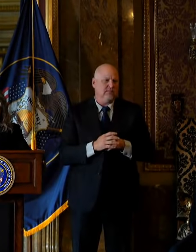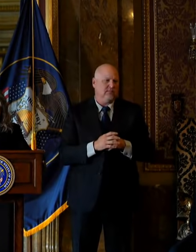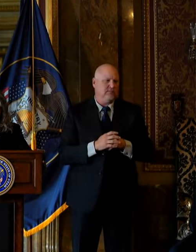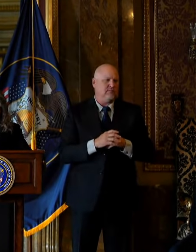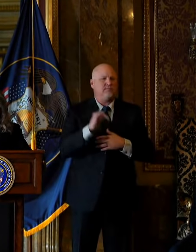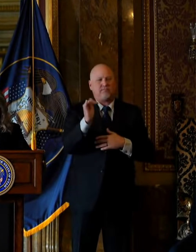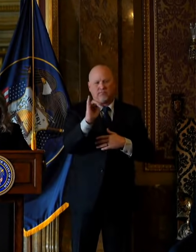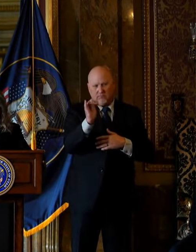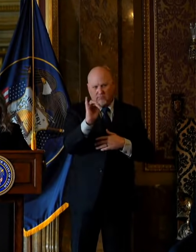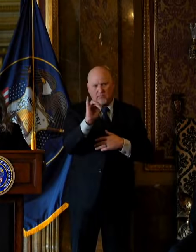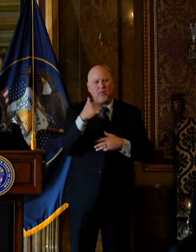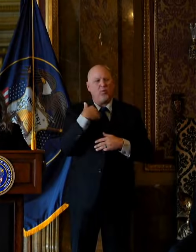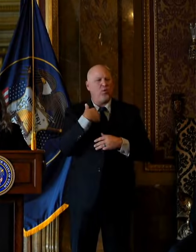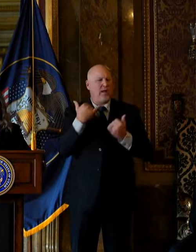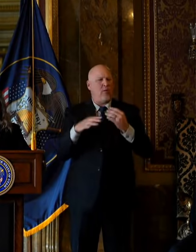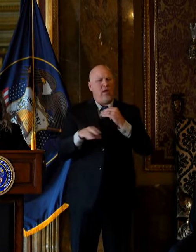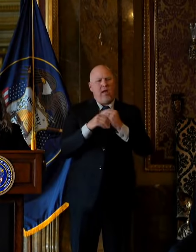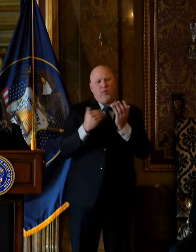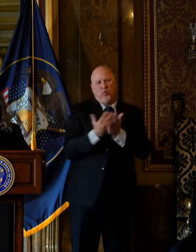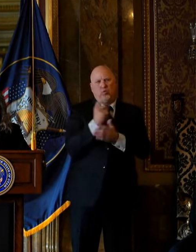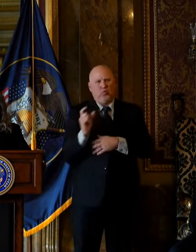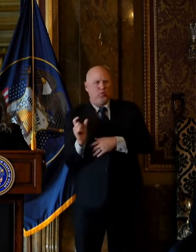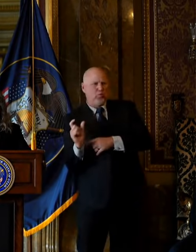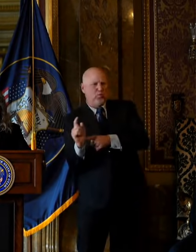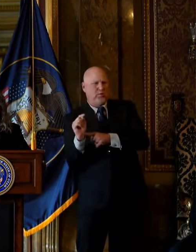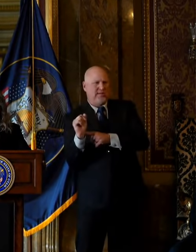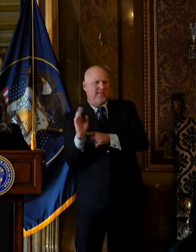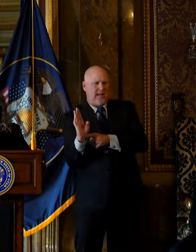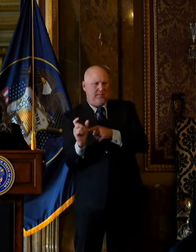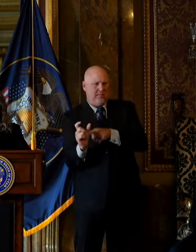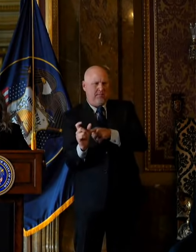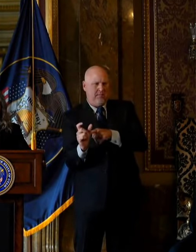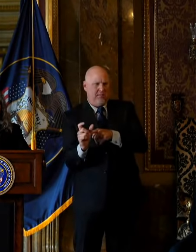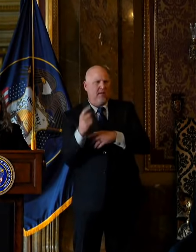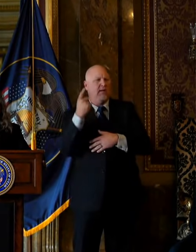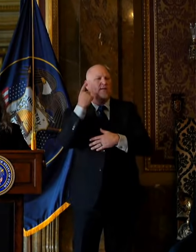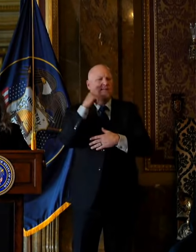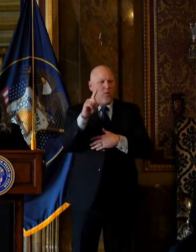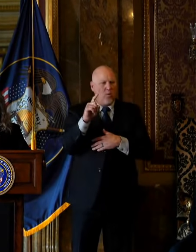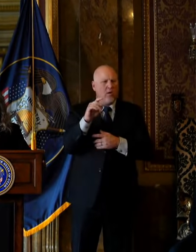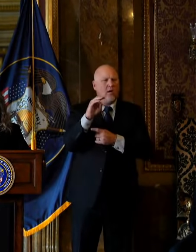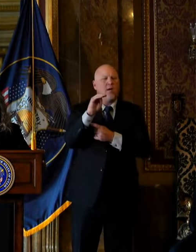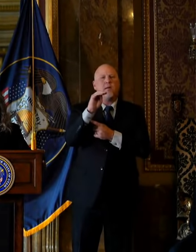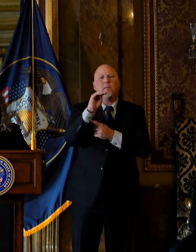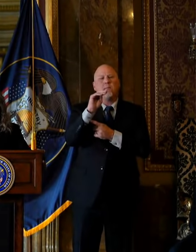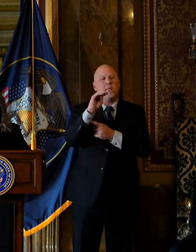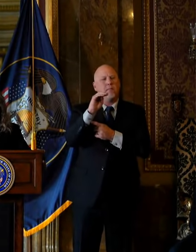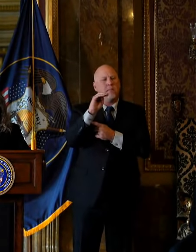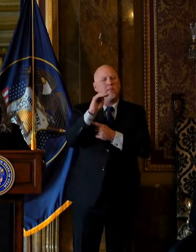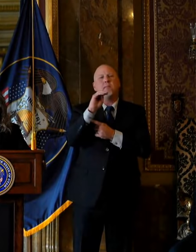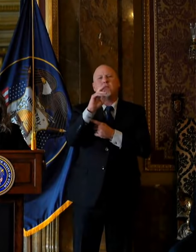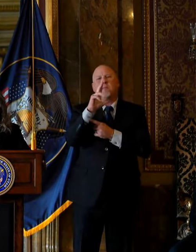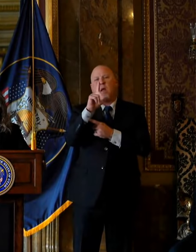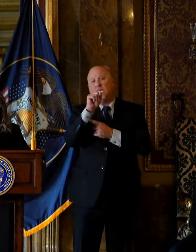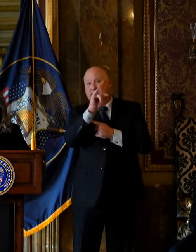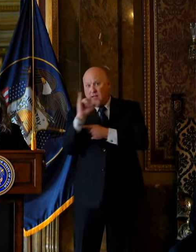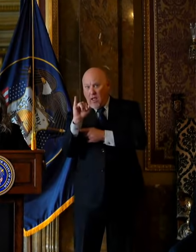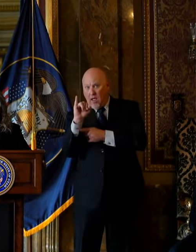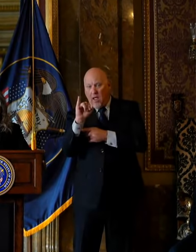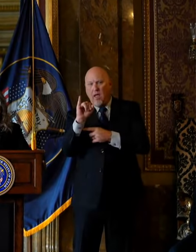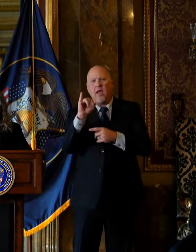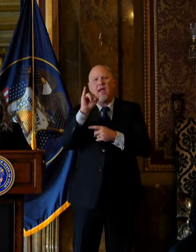children. While rare, this serious condition associated with COVID-19 occurs where multiple organ systems can become inflamed.